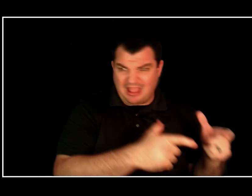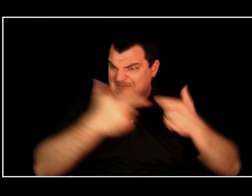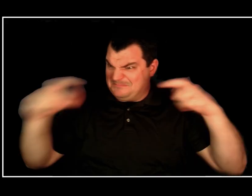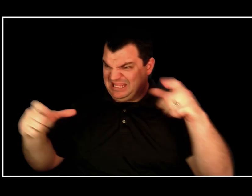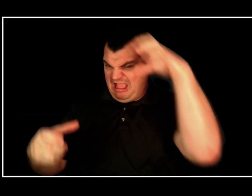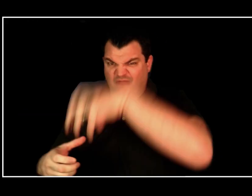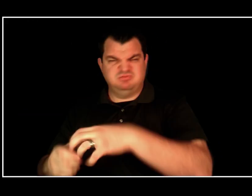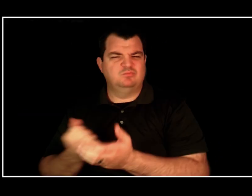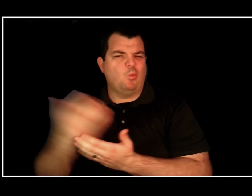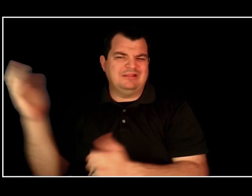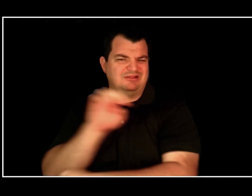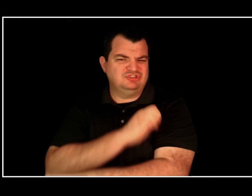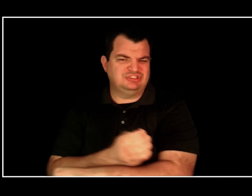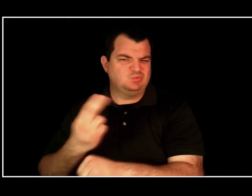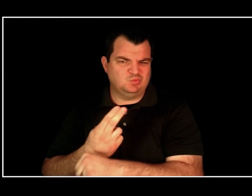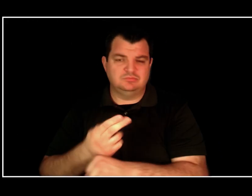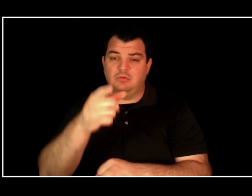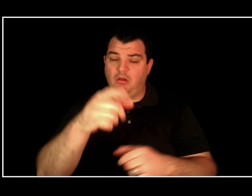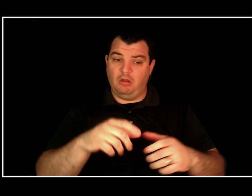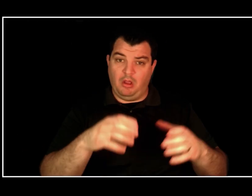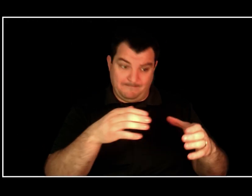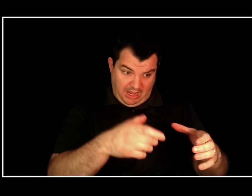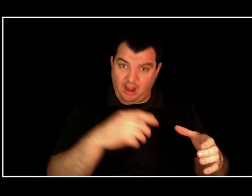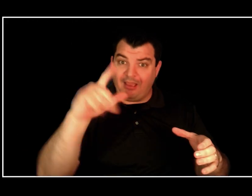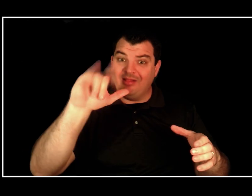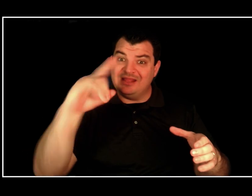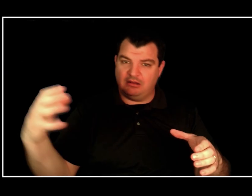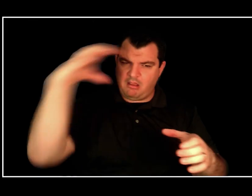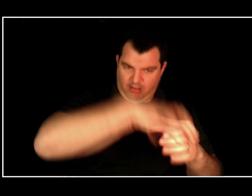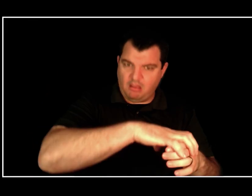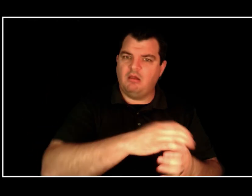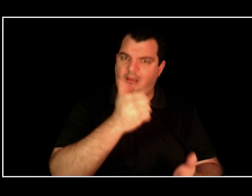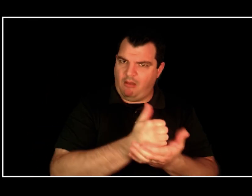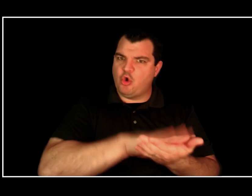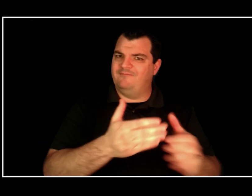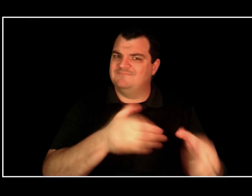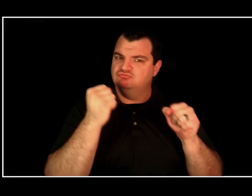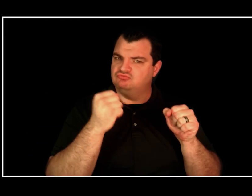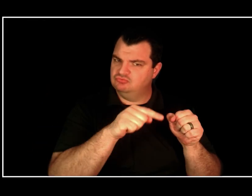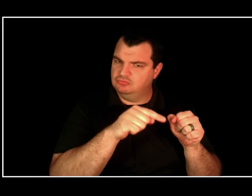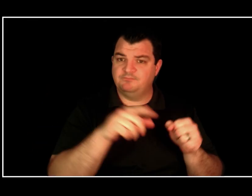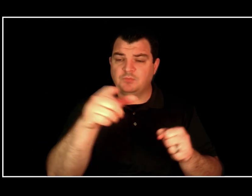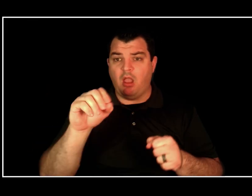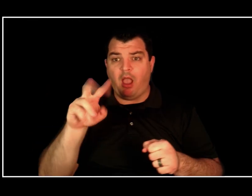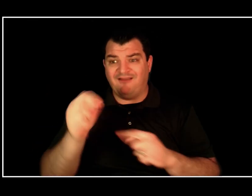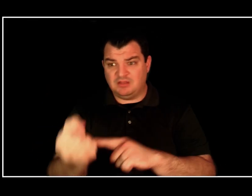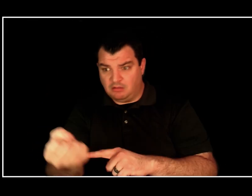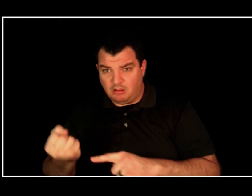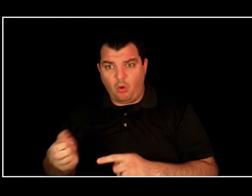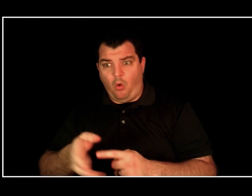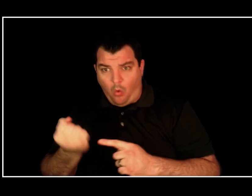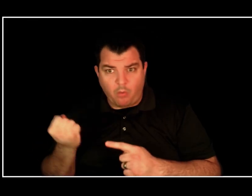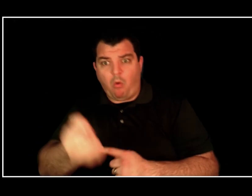heat. Put a lid on pots to keep heat inside so food cooks faster. Avoid opening the oven door